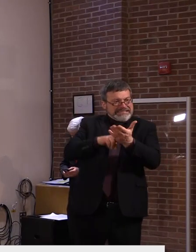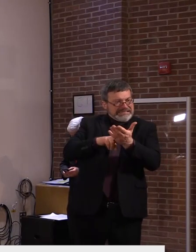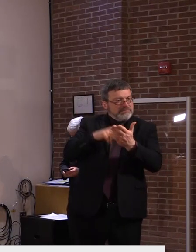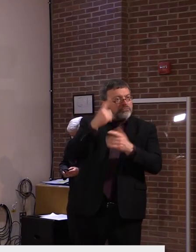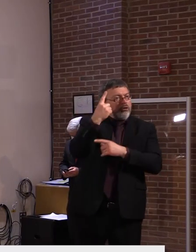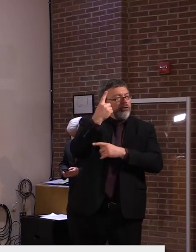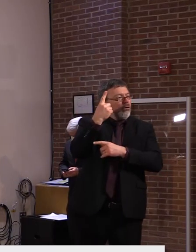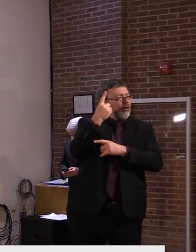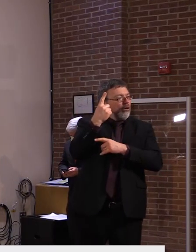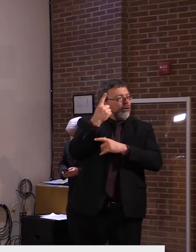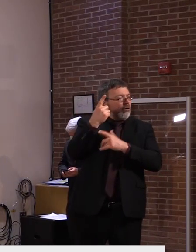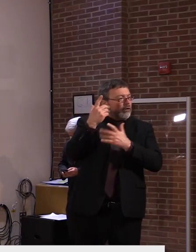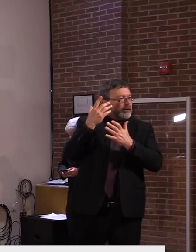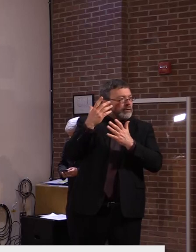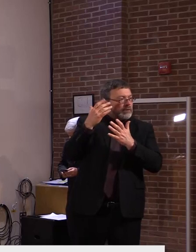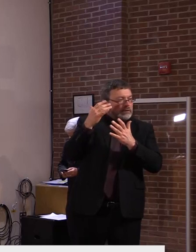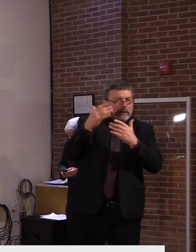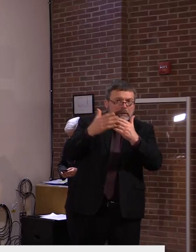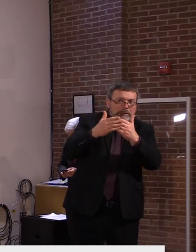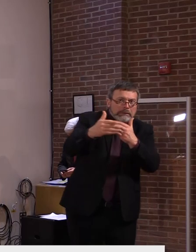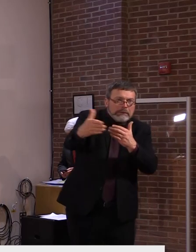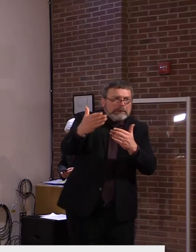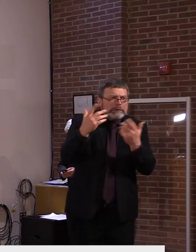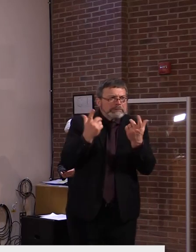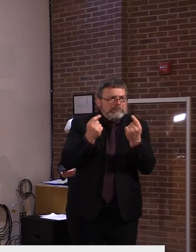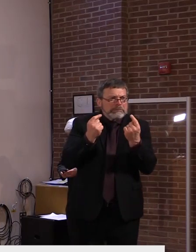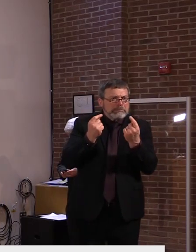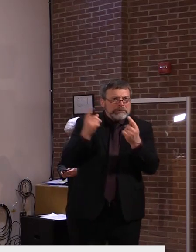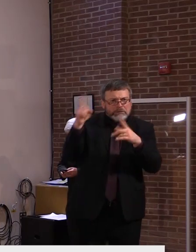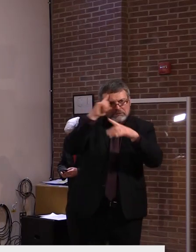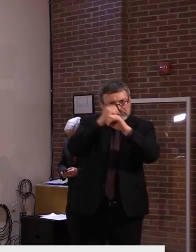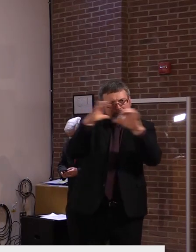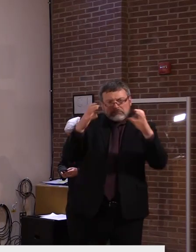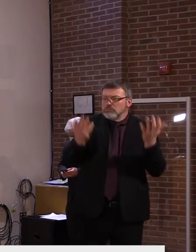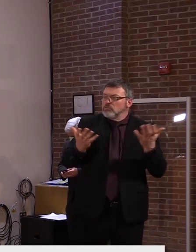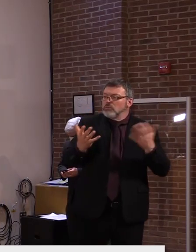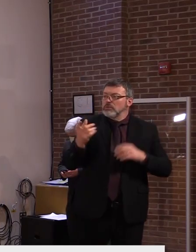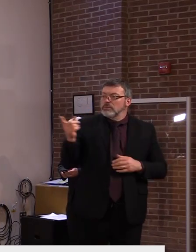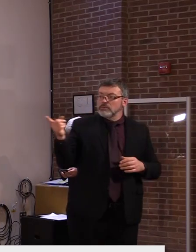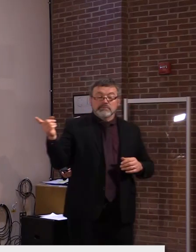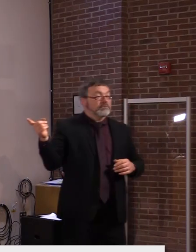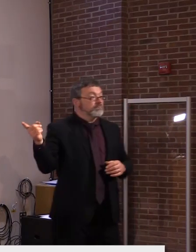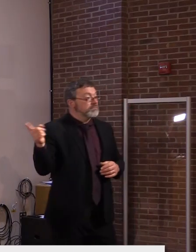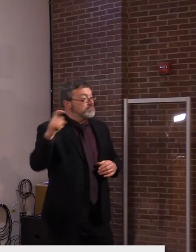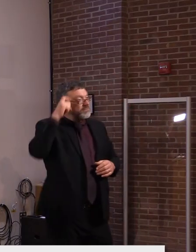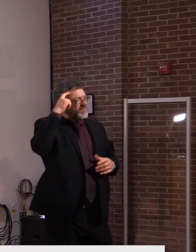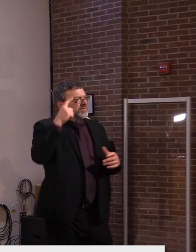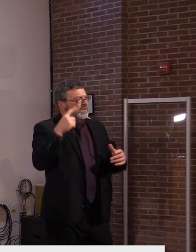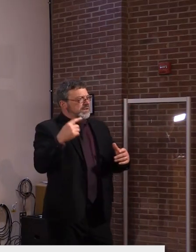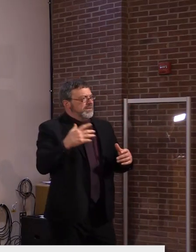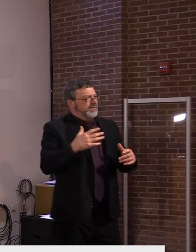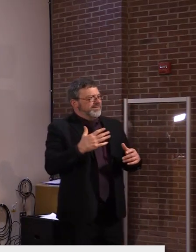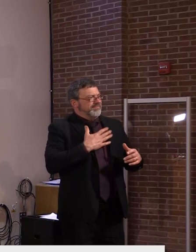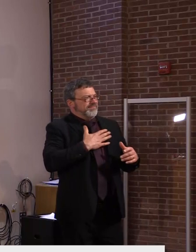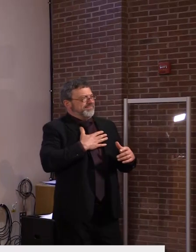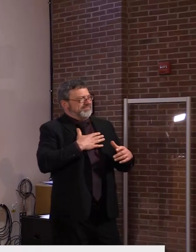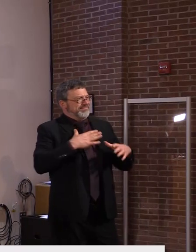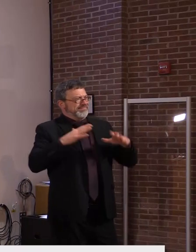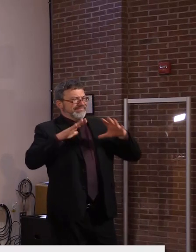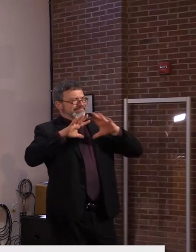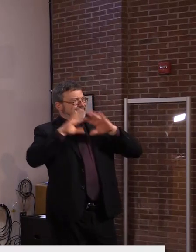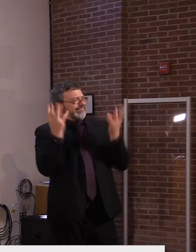like? Well, hard to say. Again, I think you have to look at our team of experts. We've been at this for 20 months